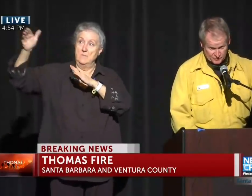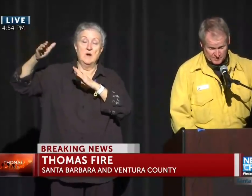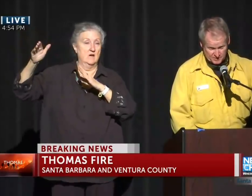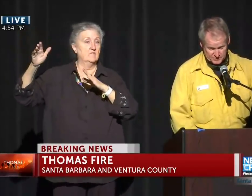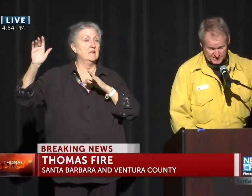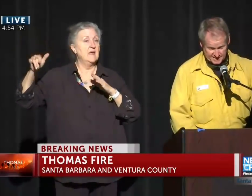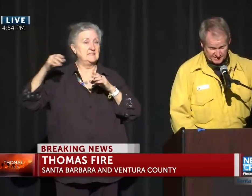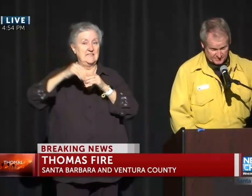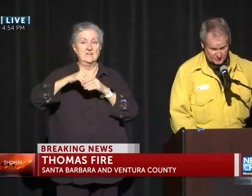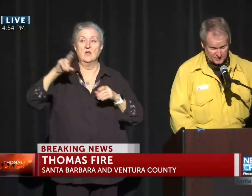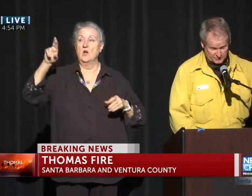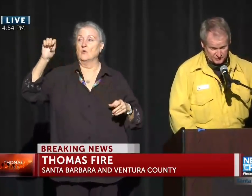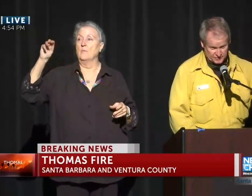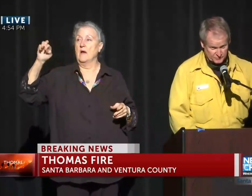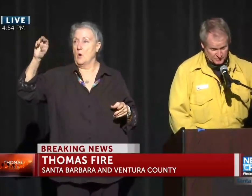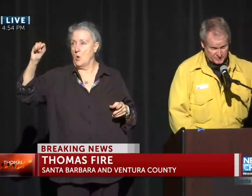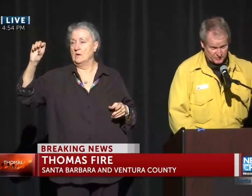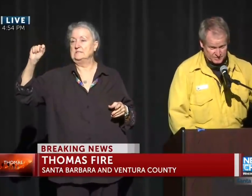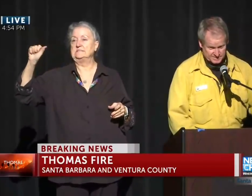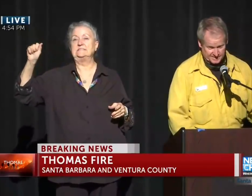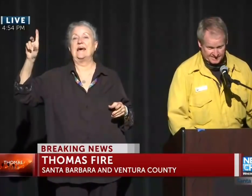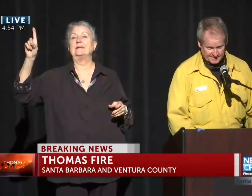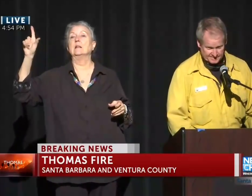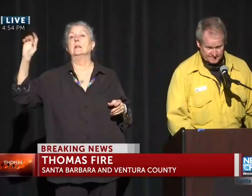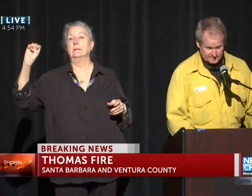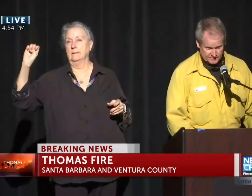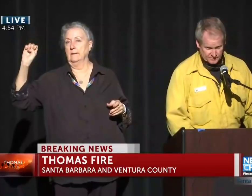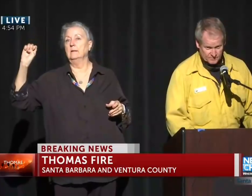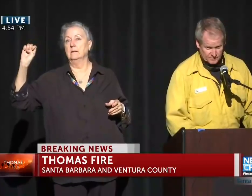now it is in Romero Saddle and burning through it. We'll be through